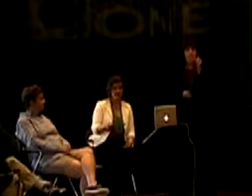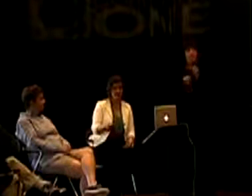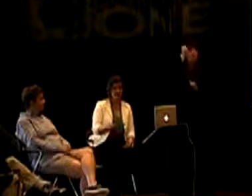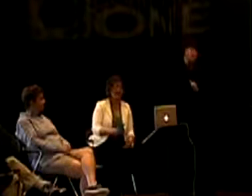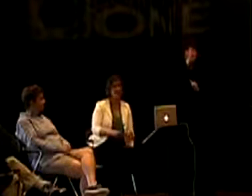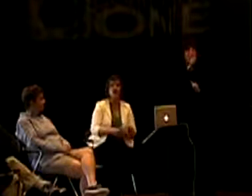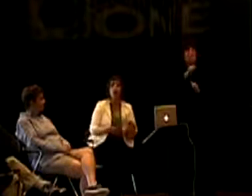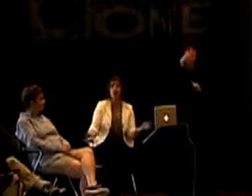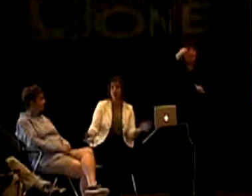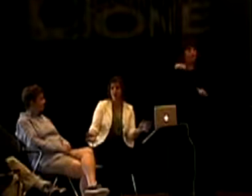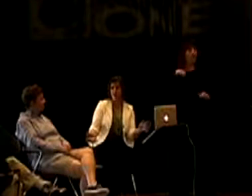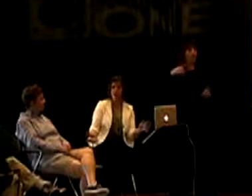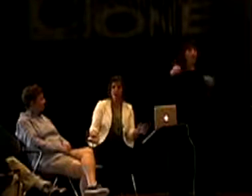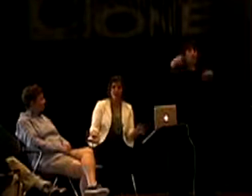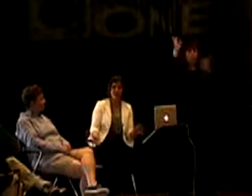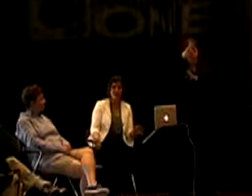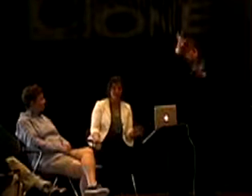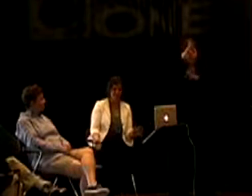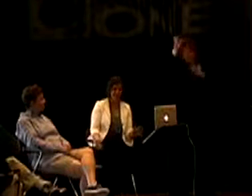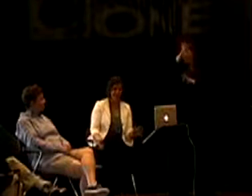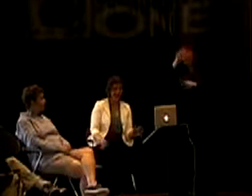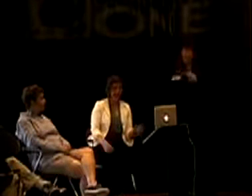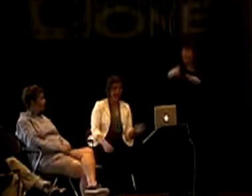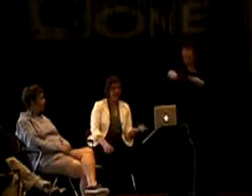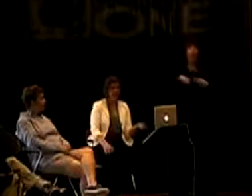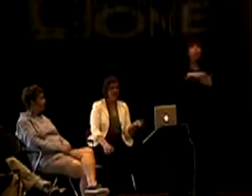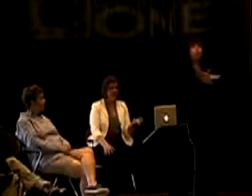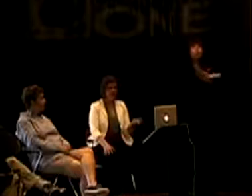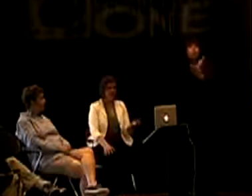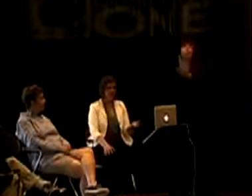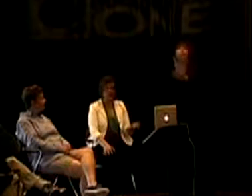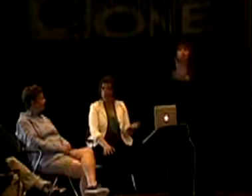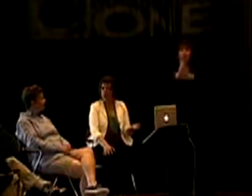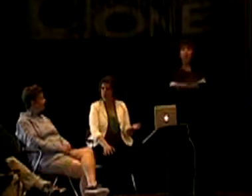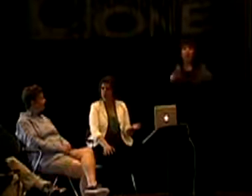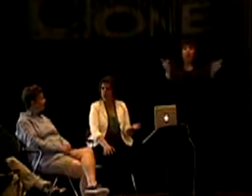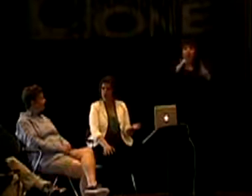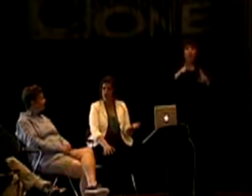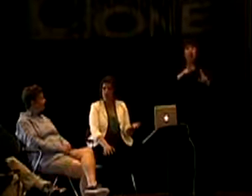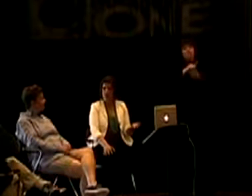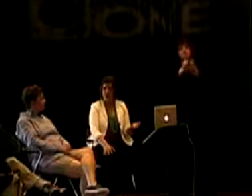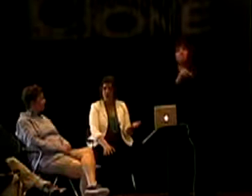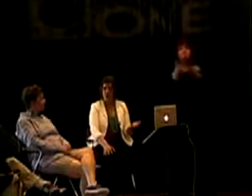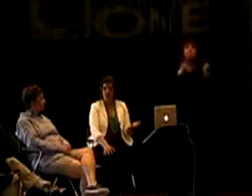about this play that I didn't even know about until we were in the middle of it. So I think that this is one of those scripts that